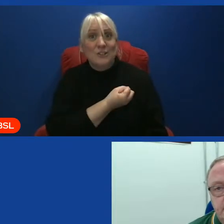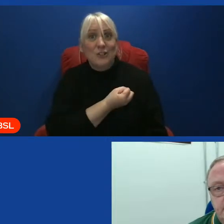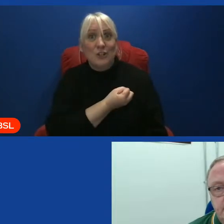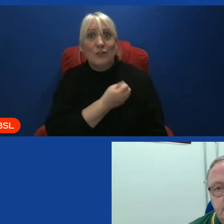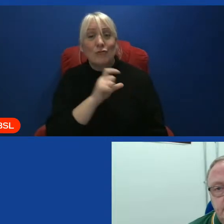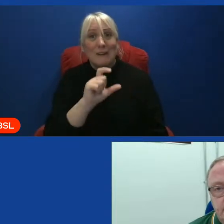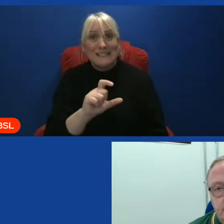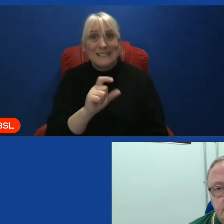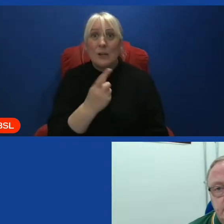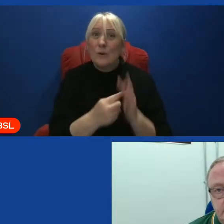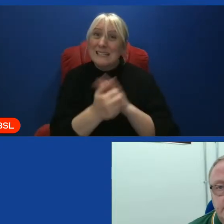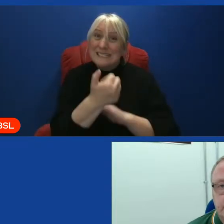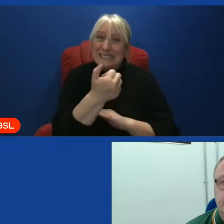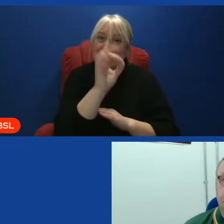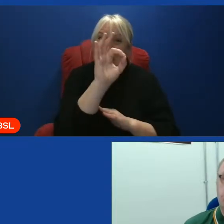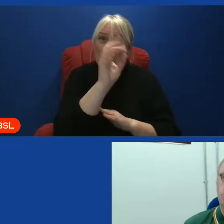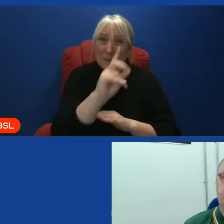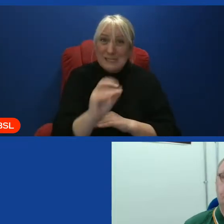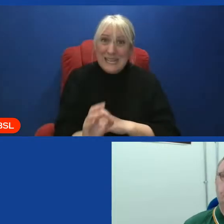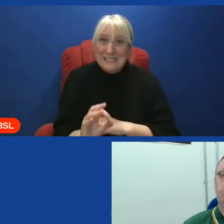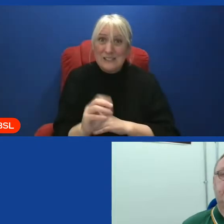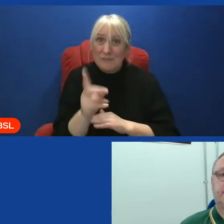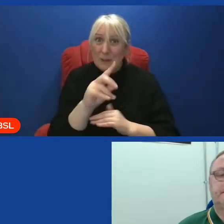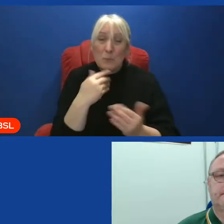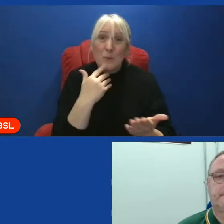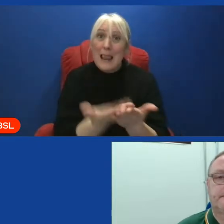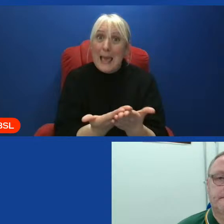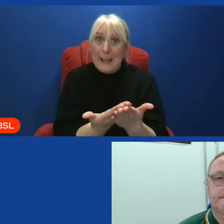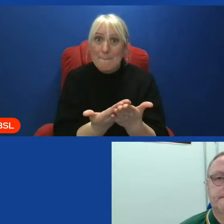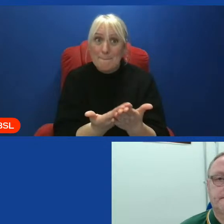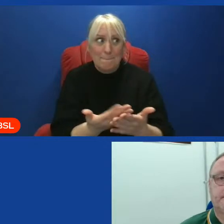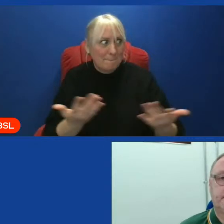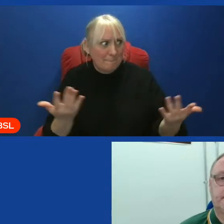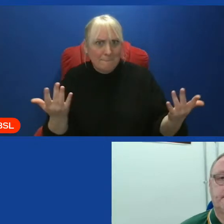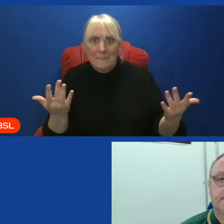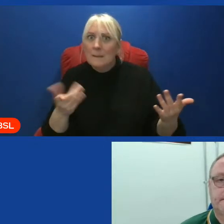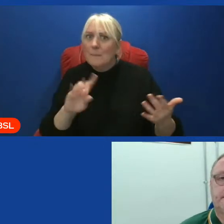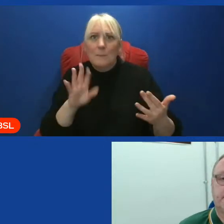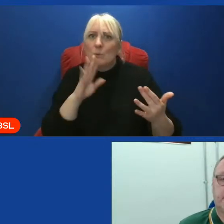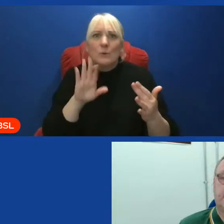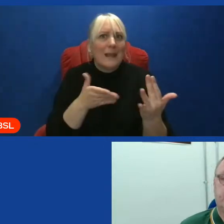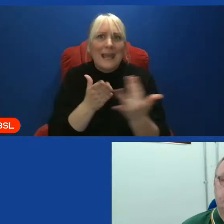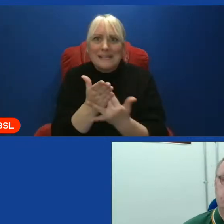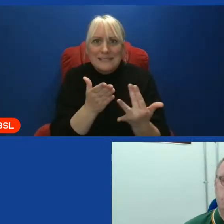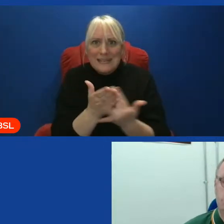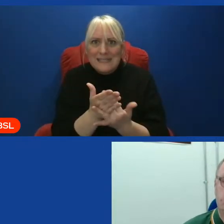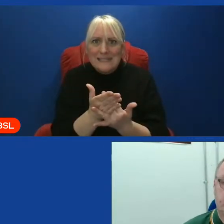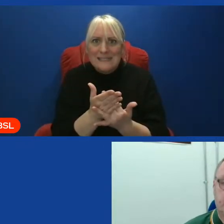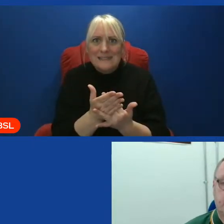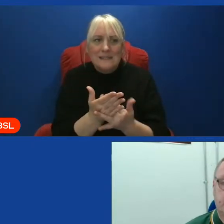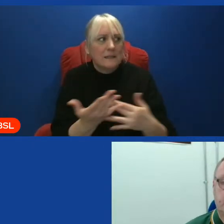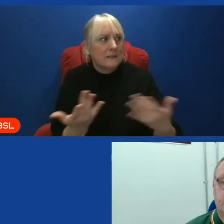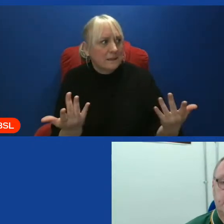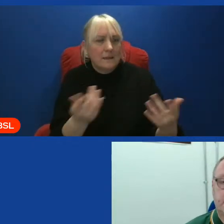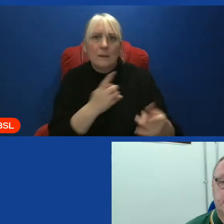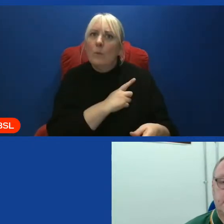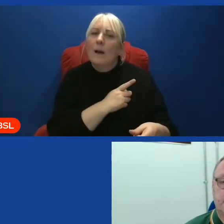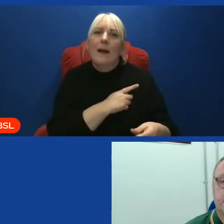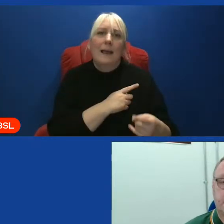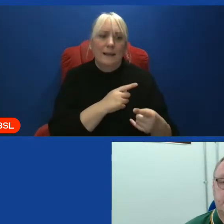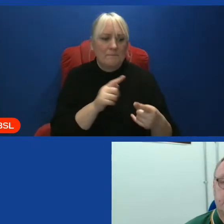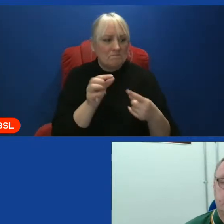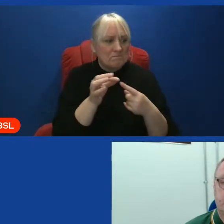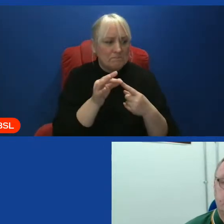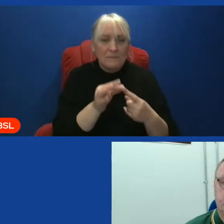like 60%, but people aren't accessing it for a number of reasons, and that might be down to not being